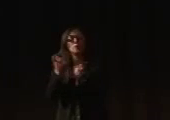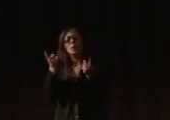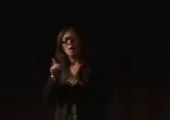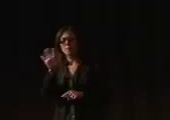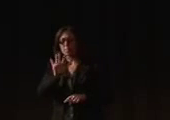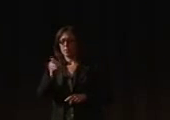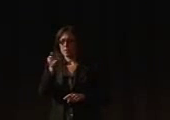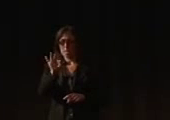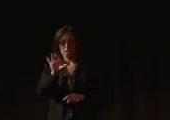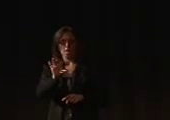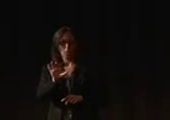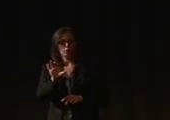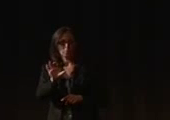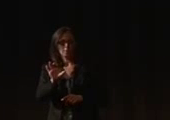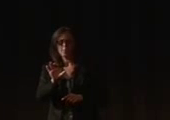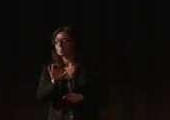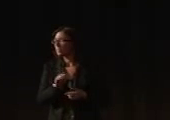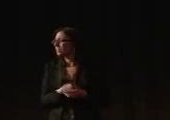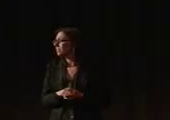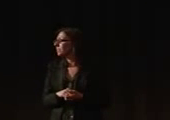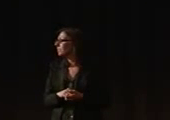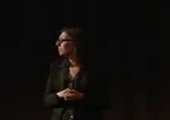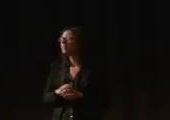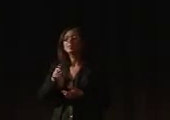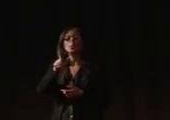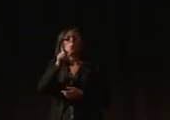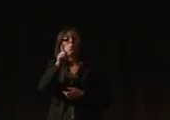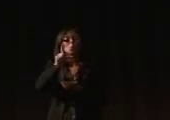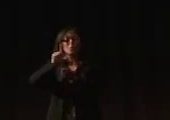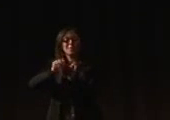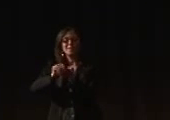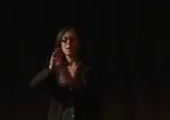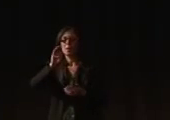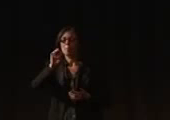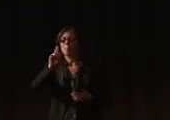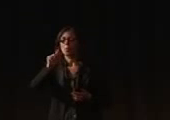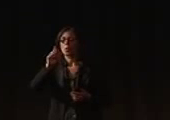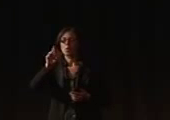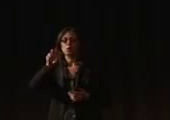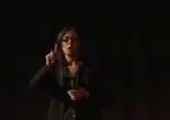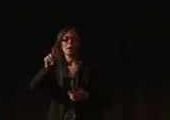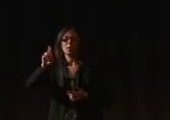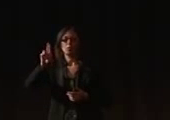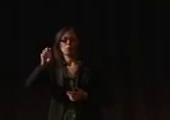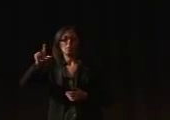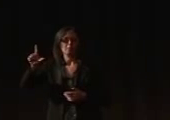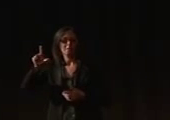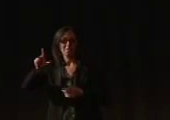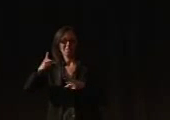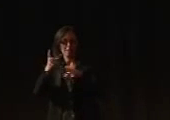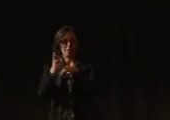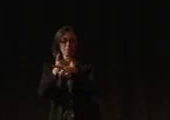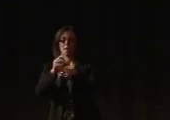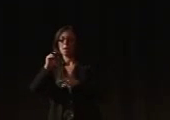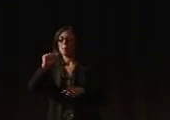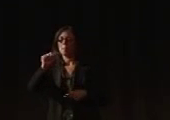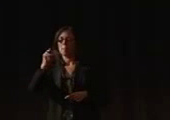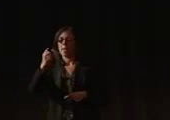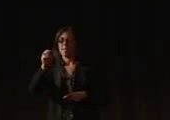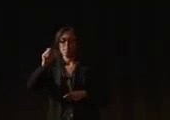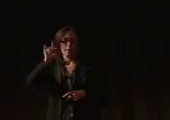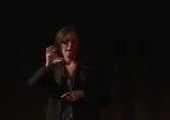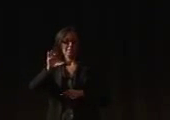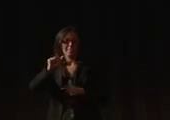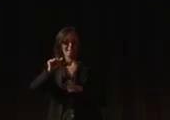And this was really Bertrand Russell Mathematica being published. Then the